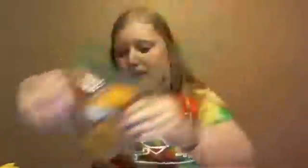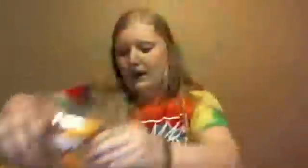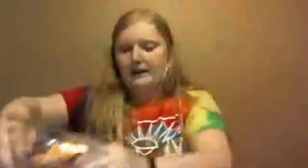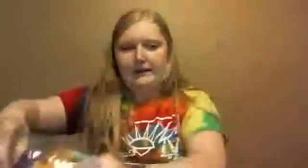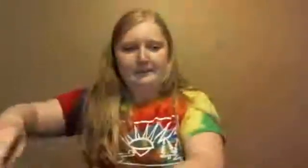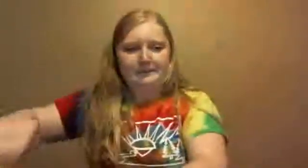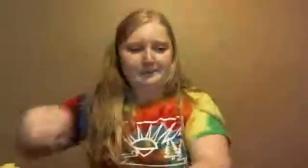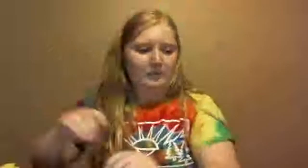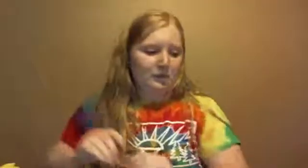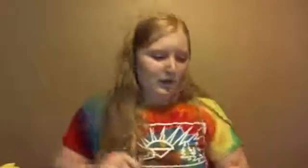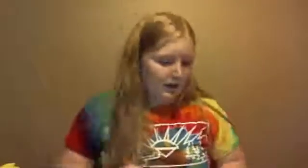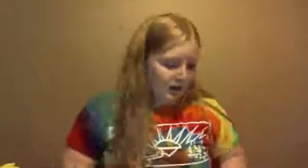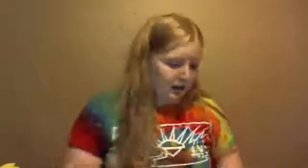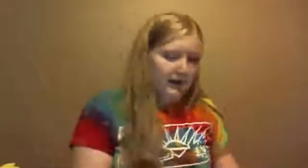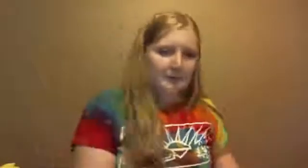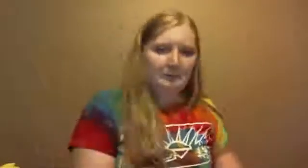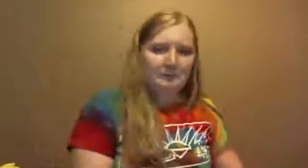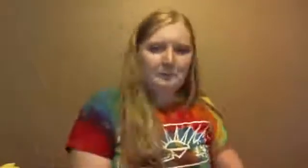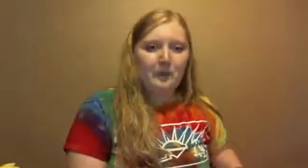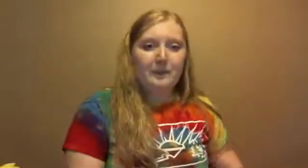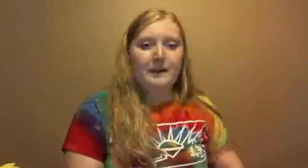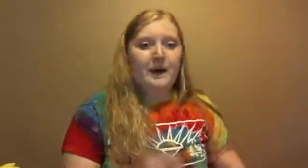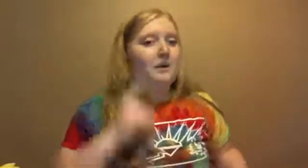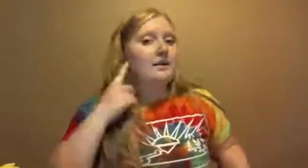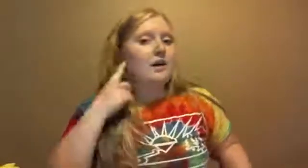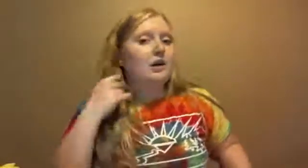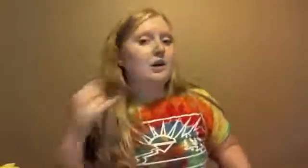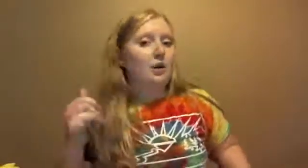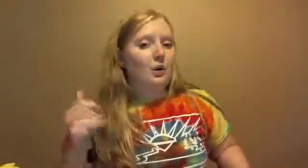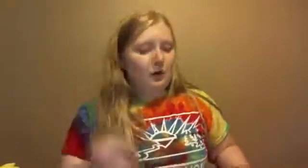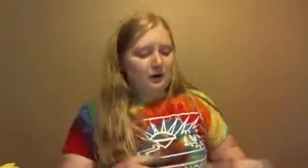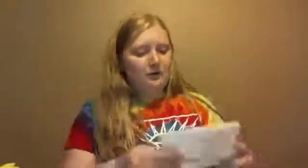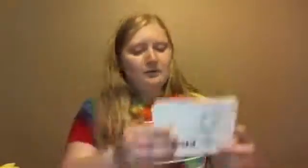kind of hard to hear. But that was our gold.